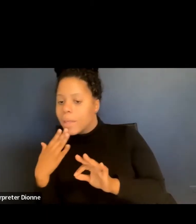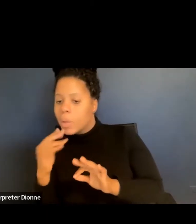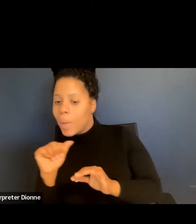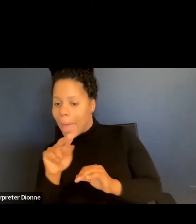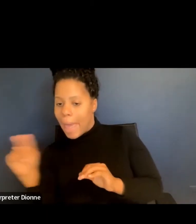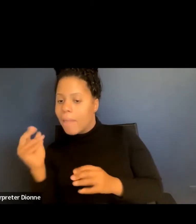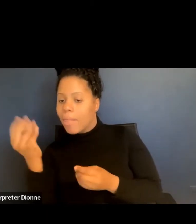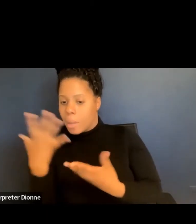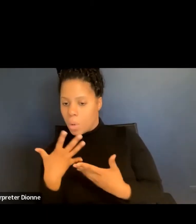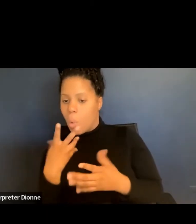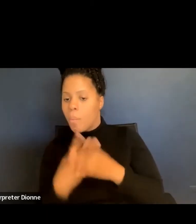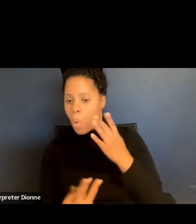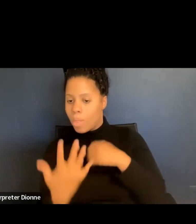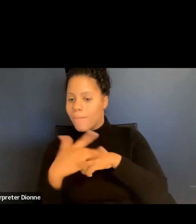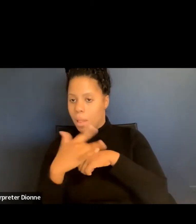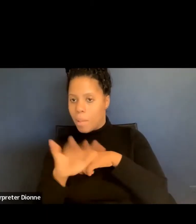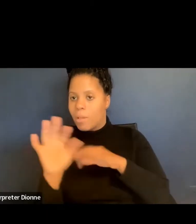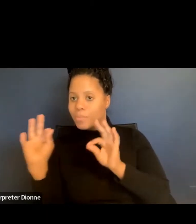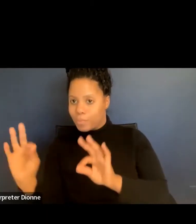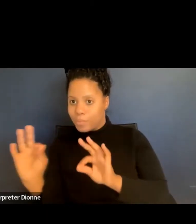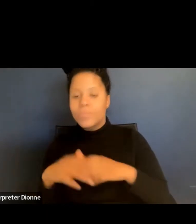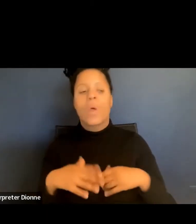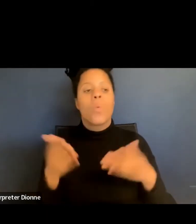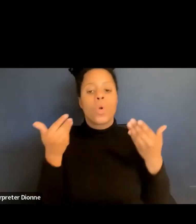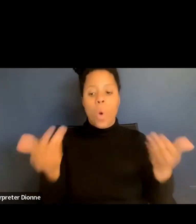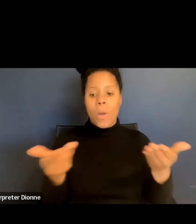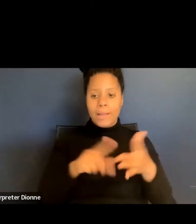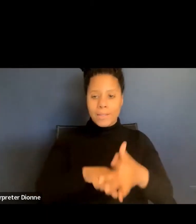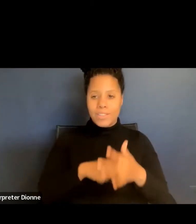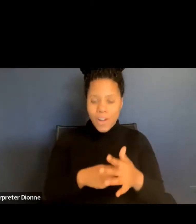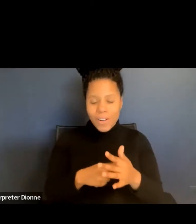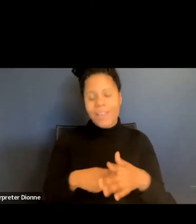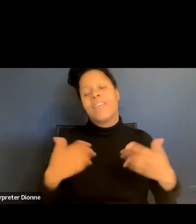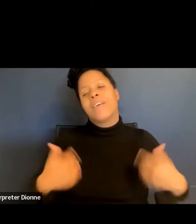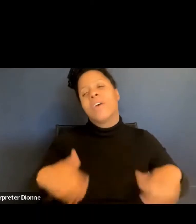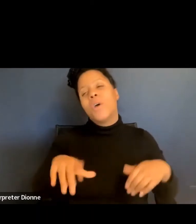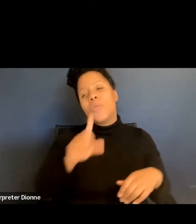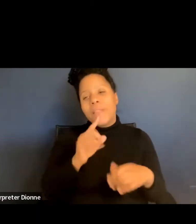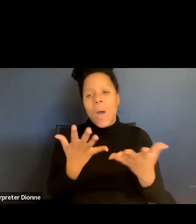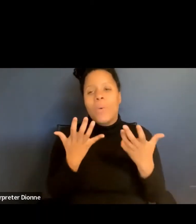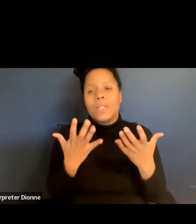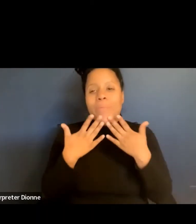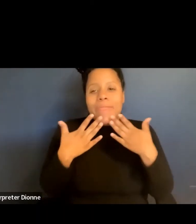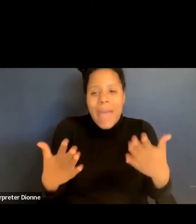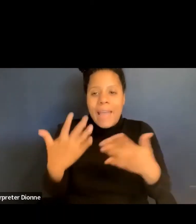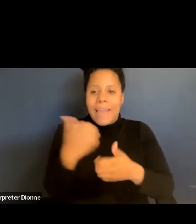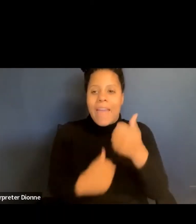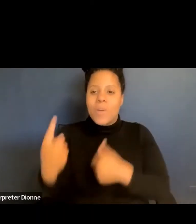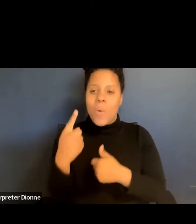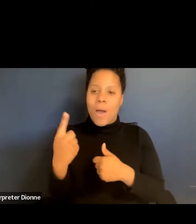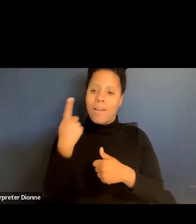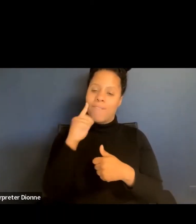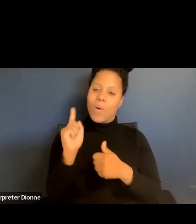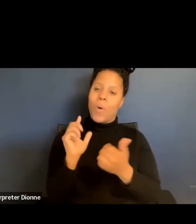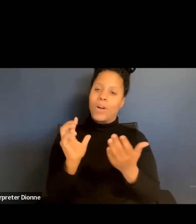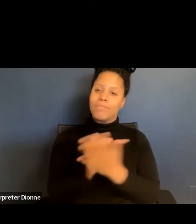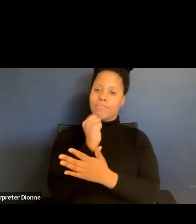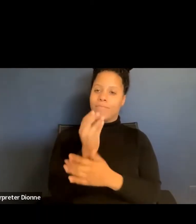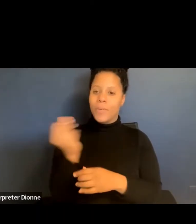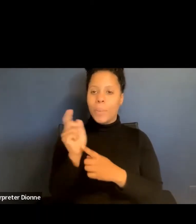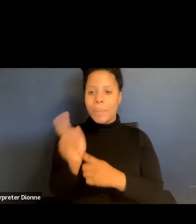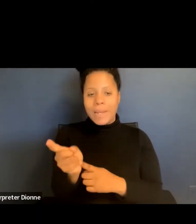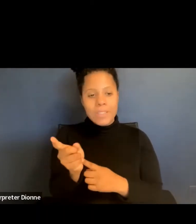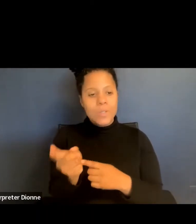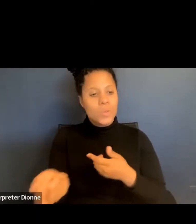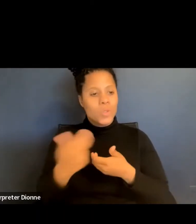So let's go ahead and get started. I really want to thank everybody for making a few minutes to join today's